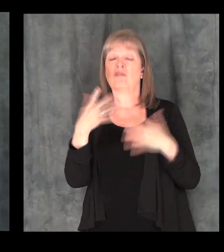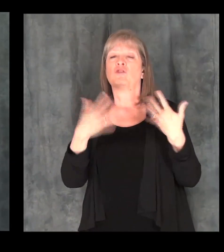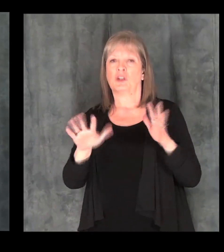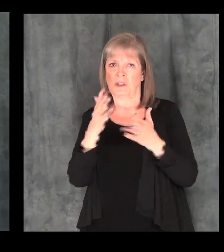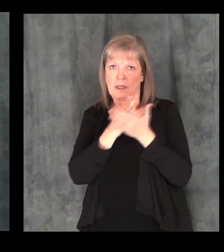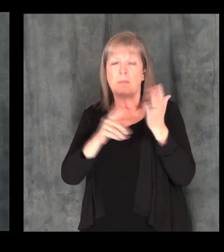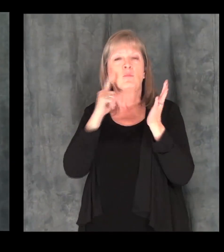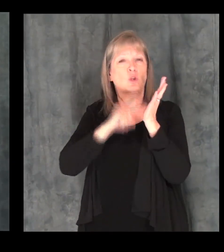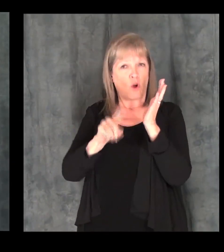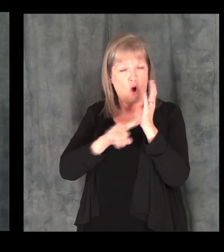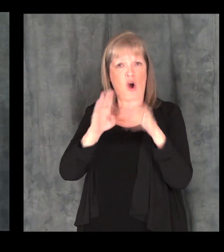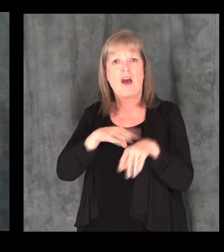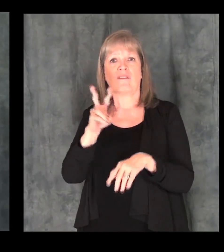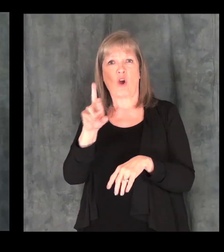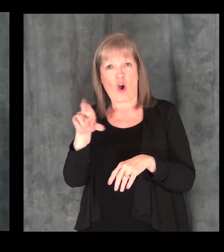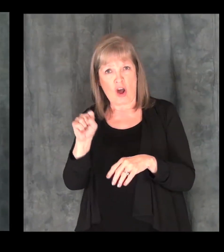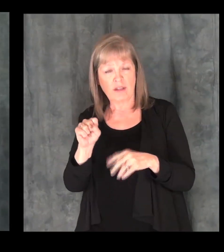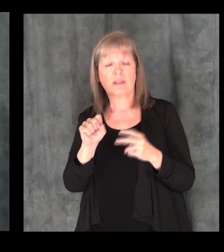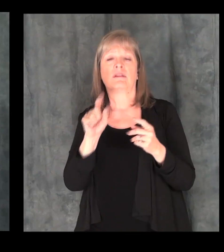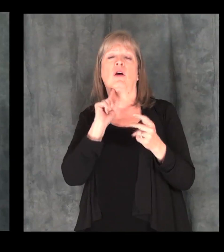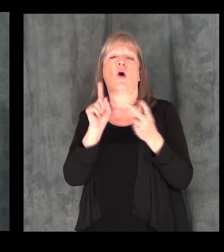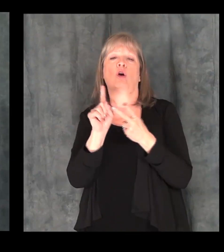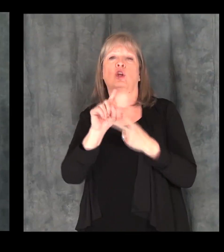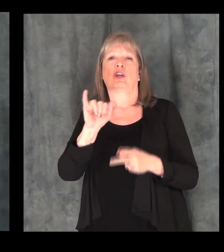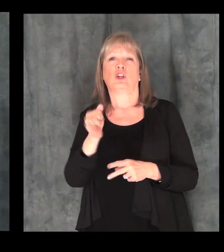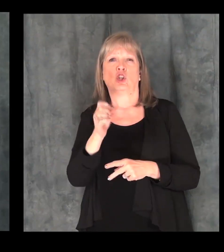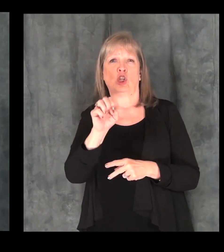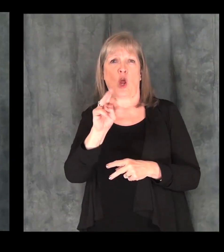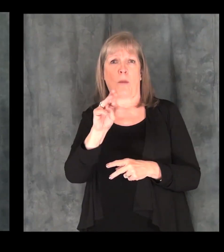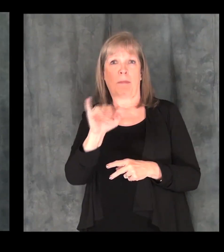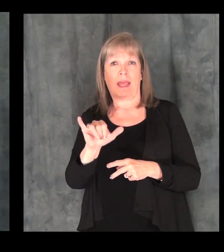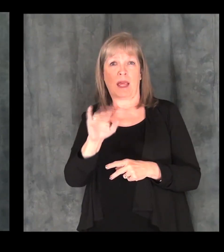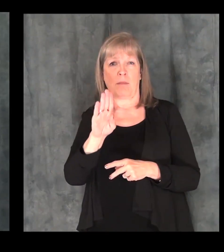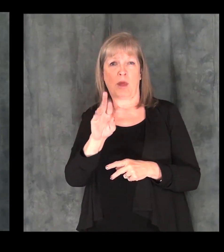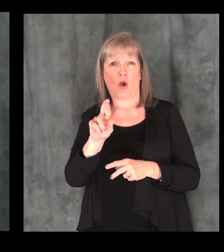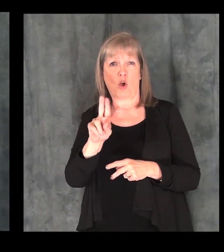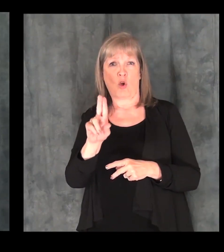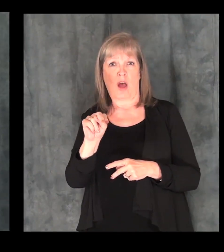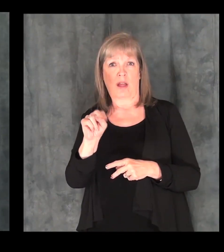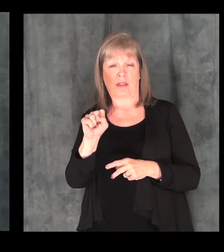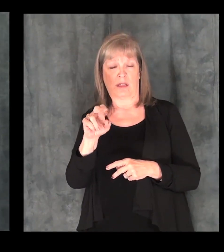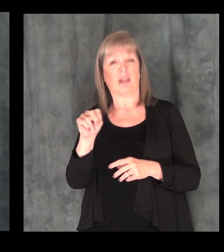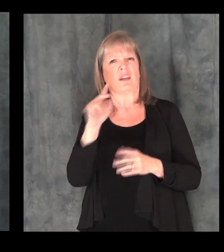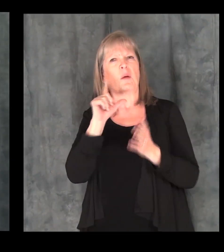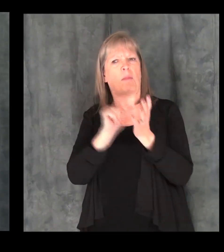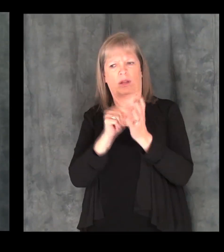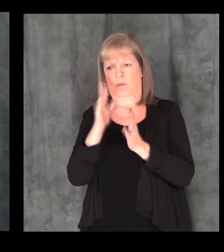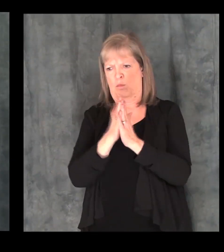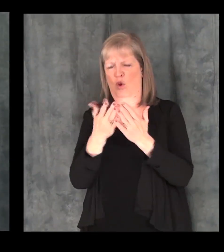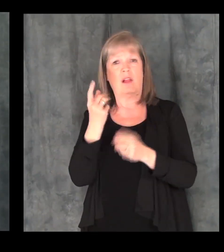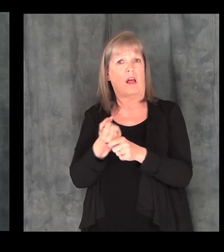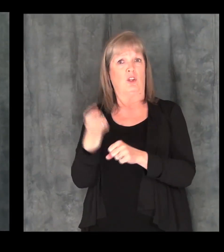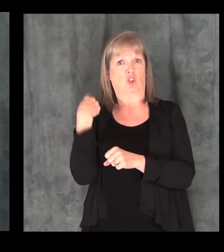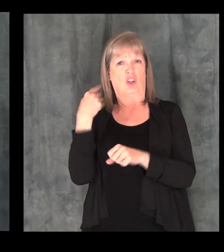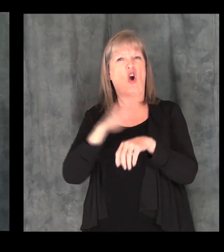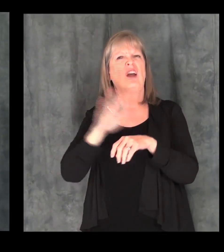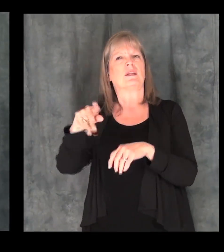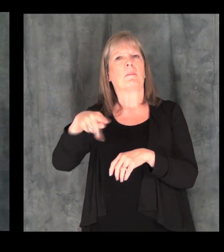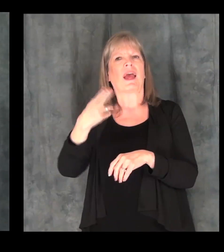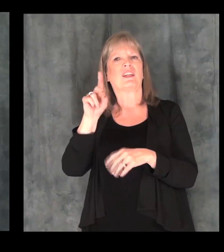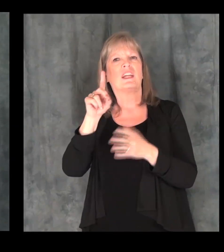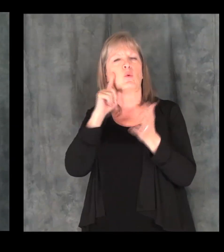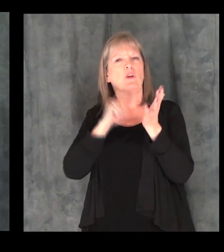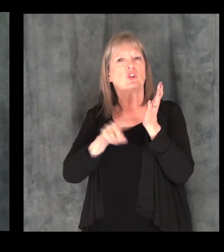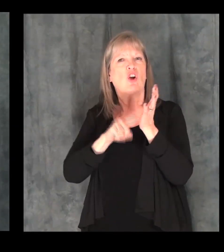VRS. Also Jeremy Brunson published a book just last year in 2011 based on his PhD research,